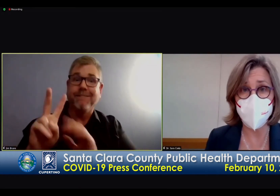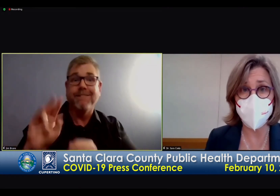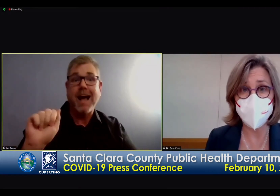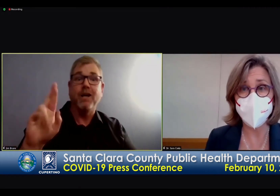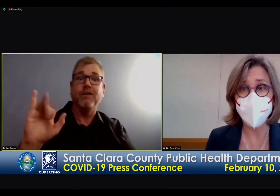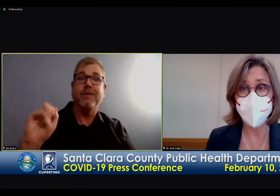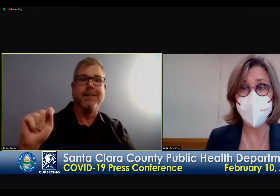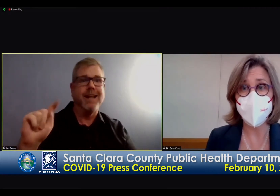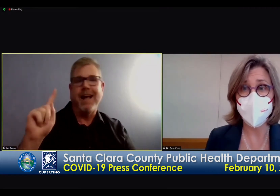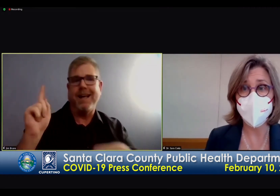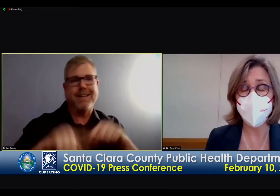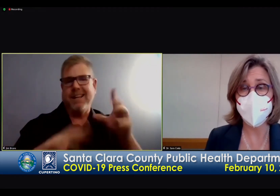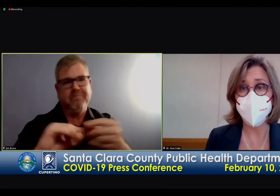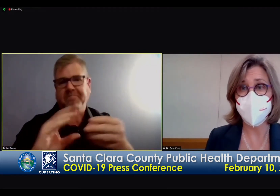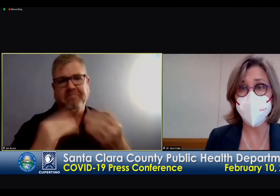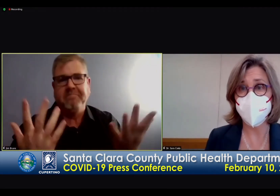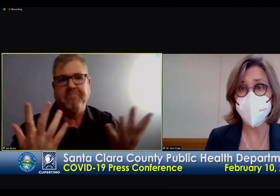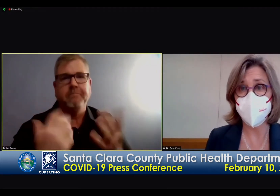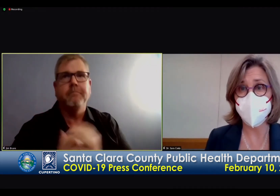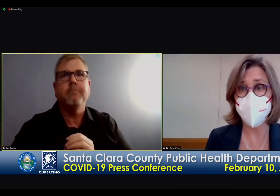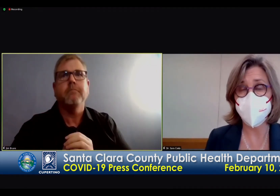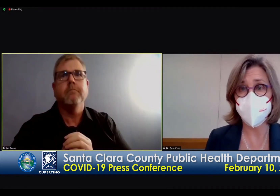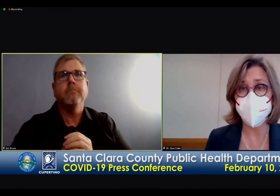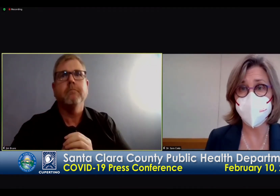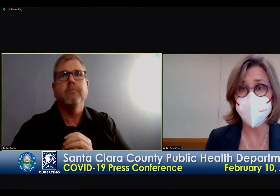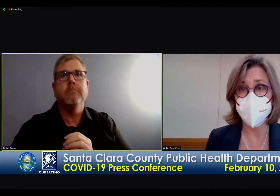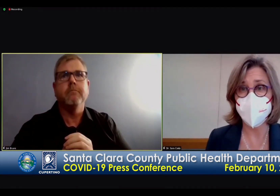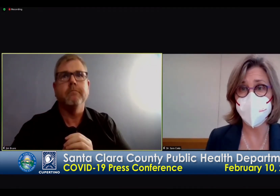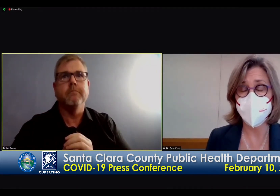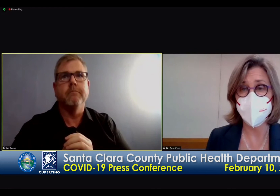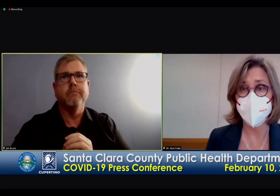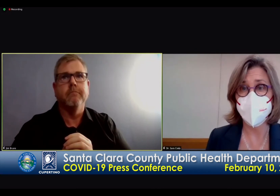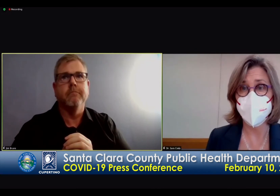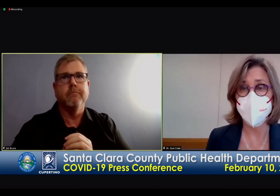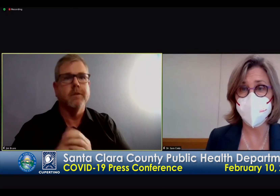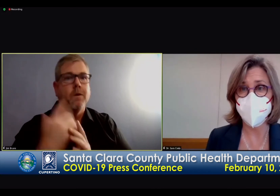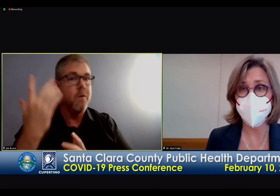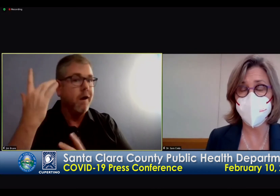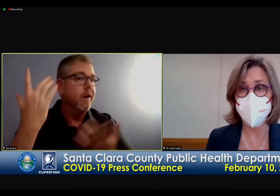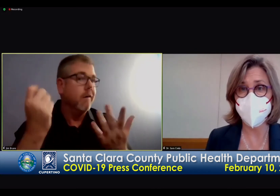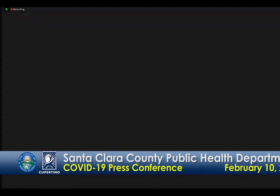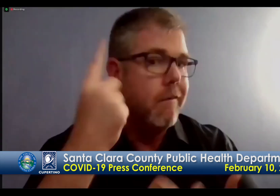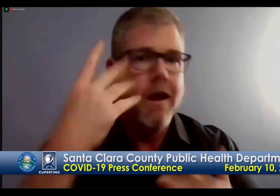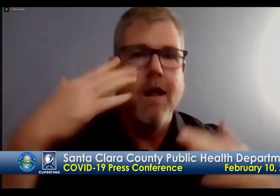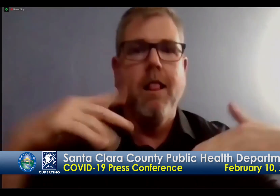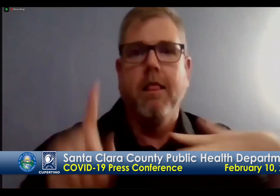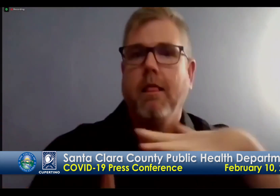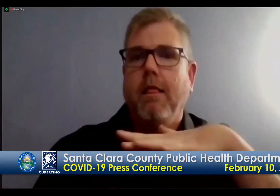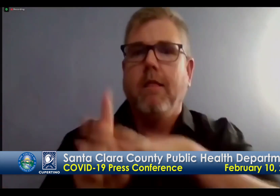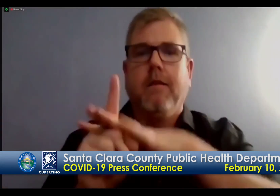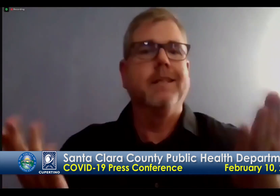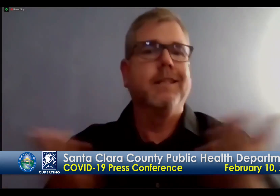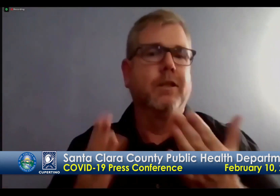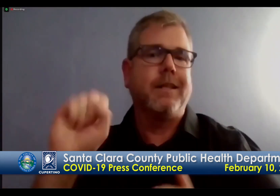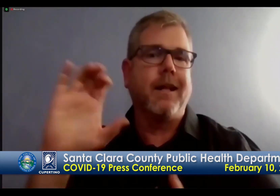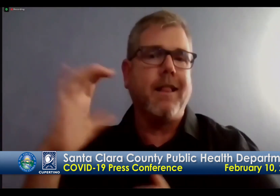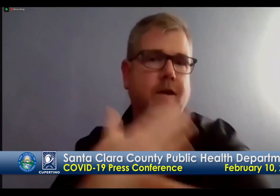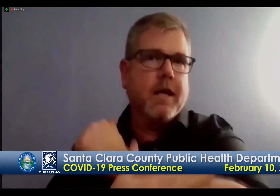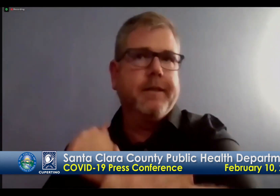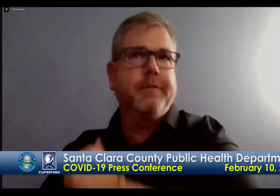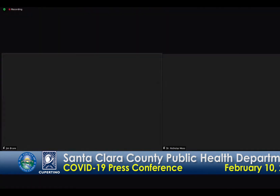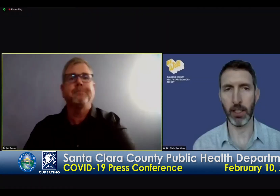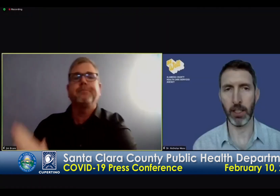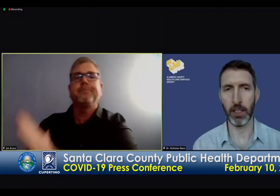County. And for Alameda County, again, investigation underway, so can't make any comments about